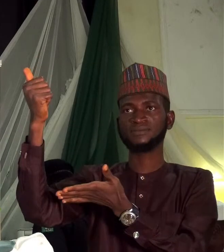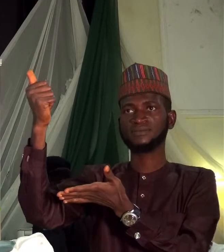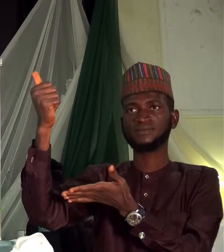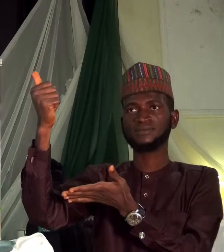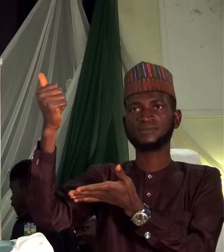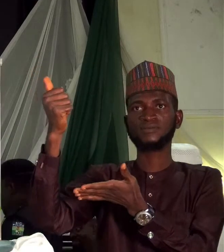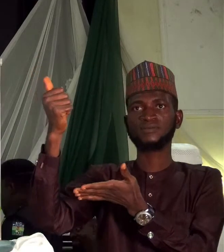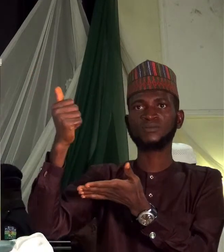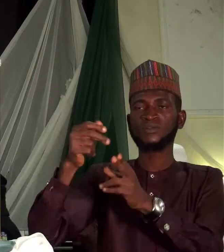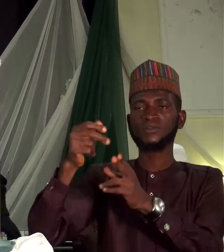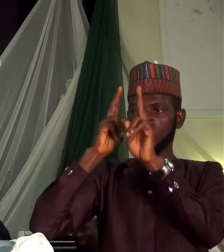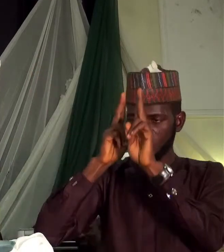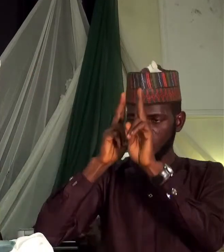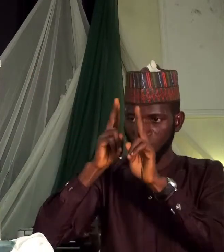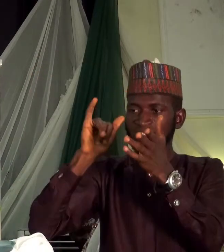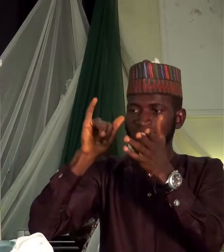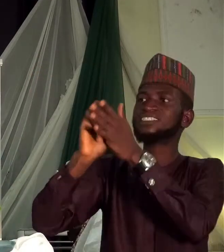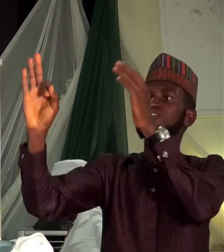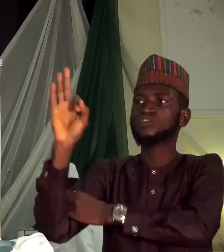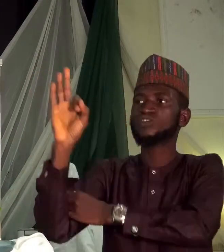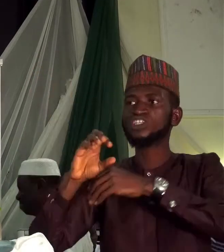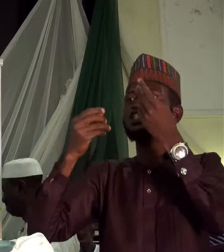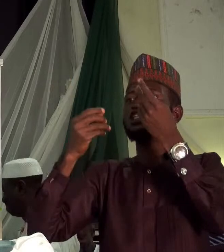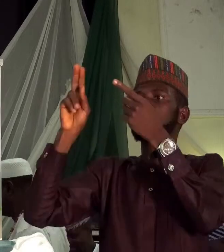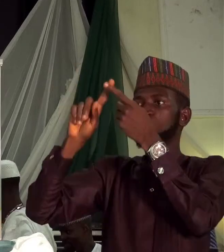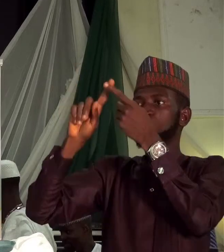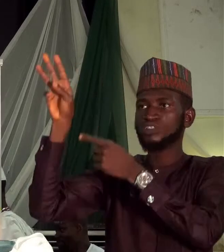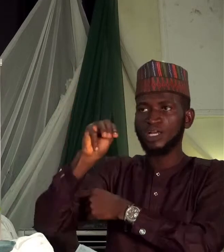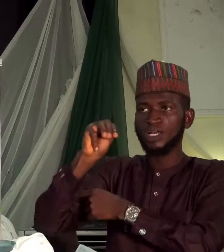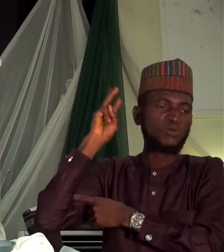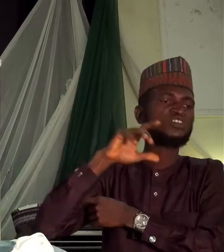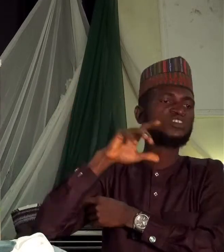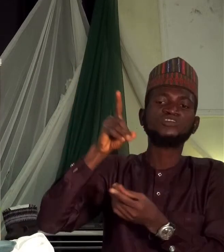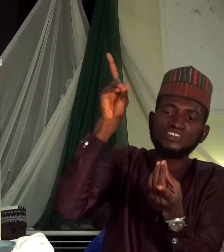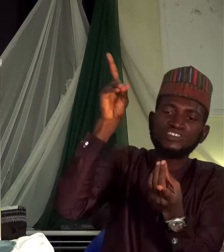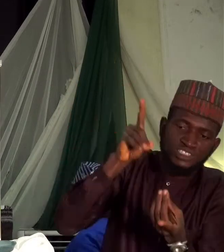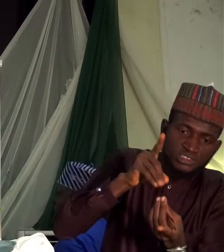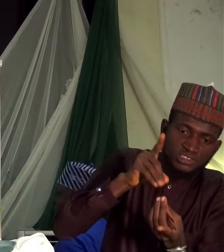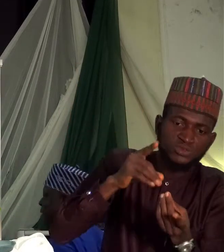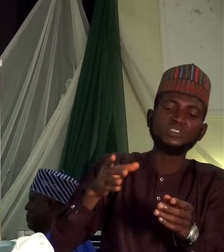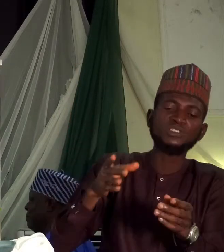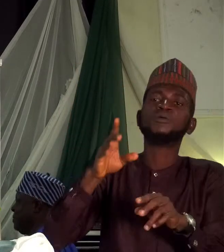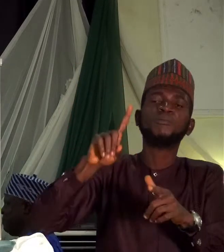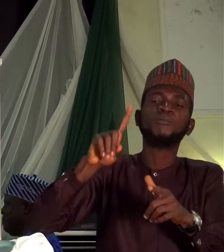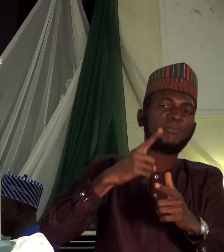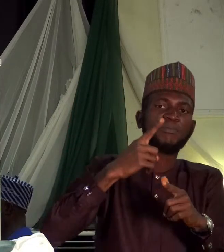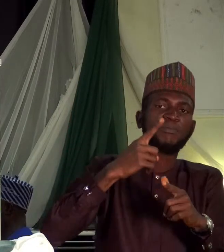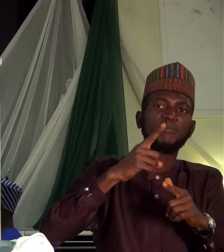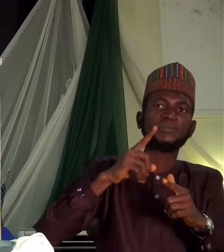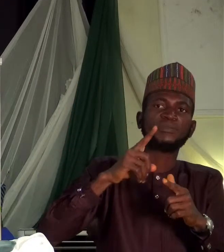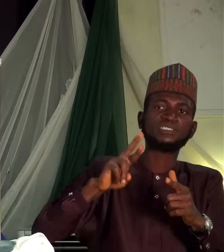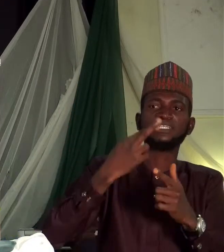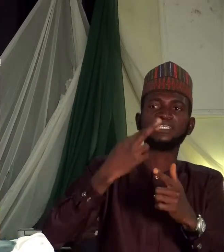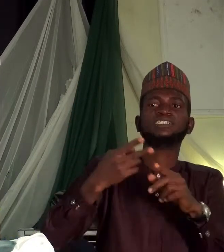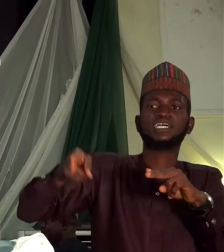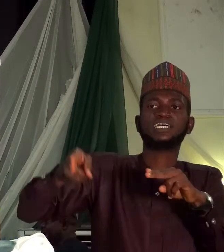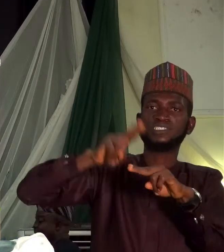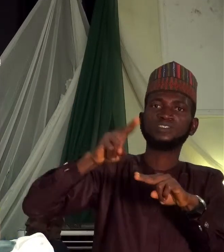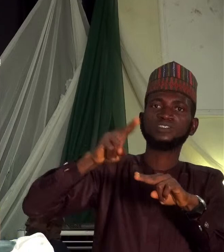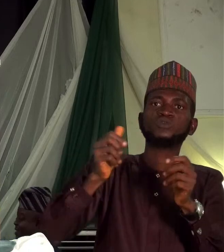iyi karama tọlọrun ti fi sara yin ko ni deku yo tubo ma po si ni ola ijo kan so olorun ba